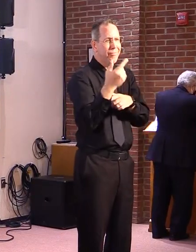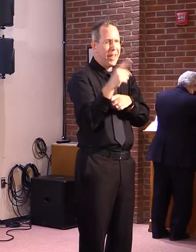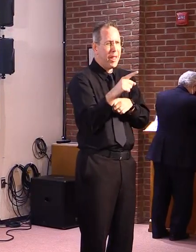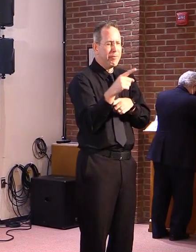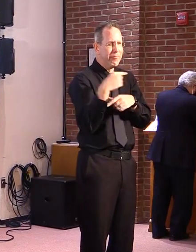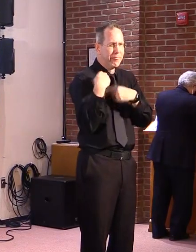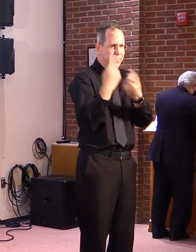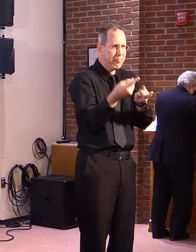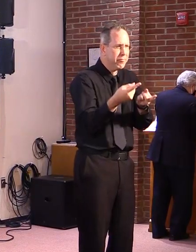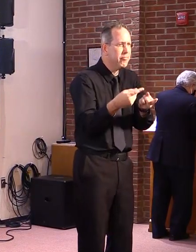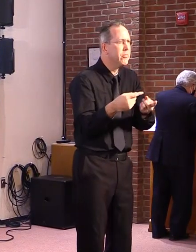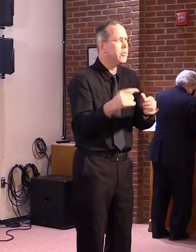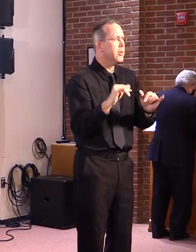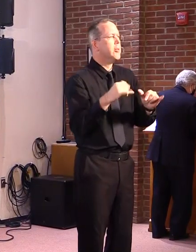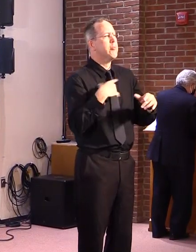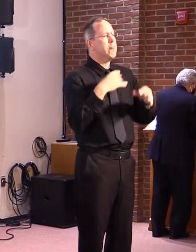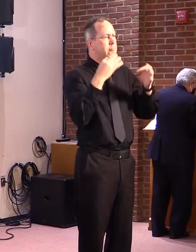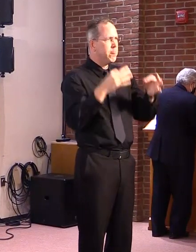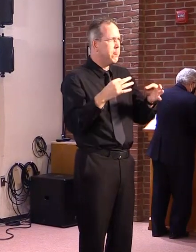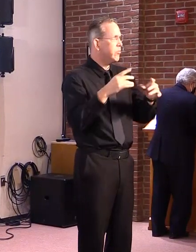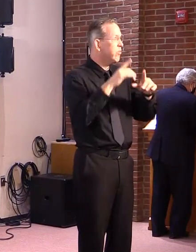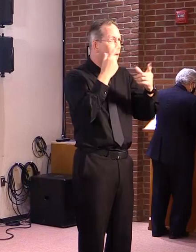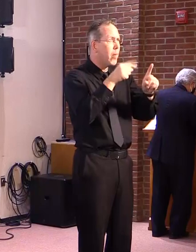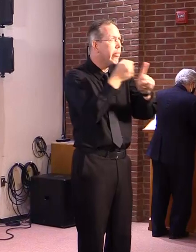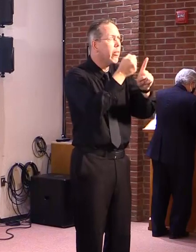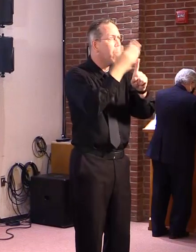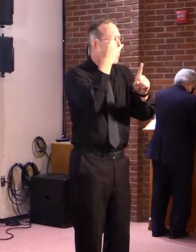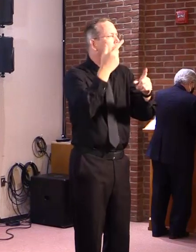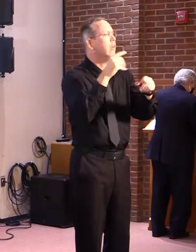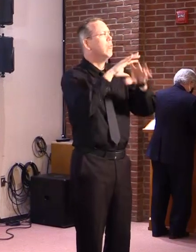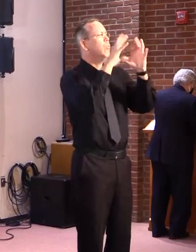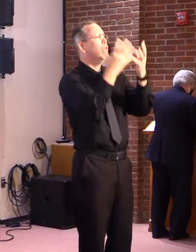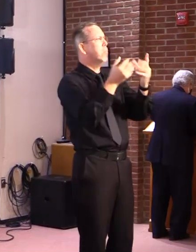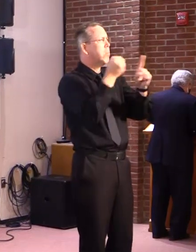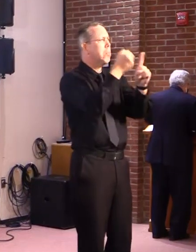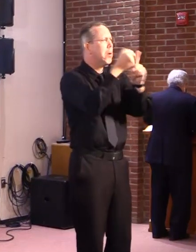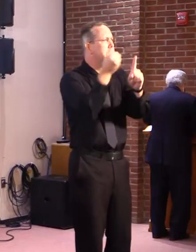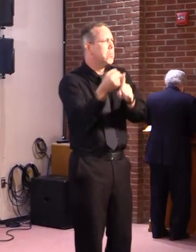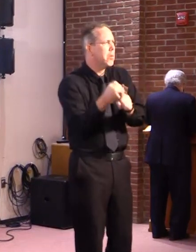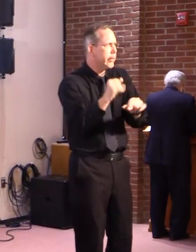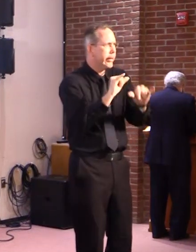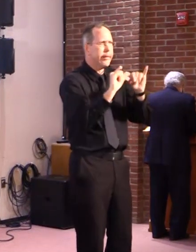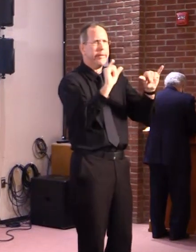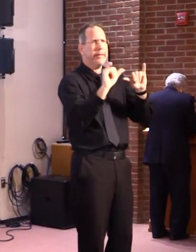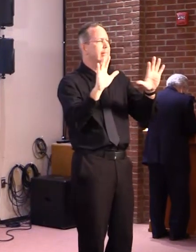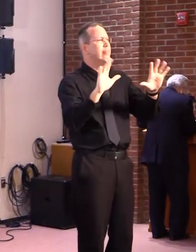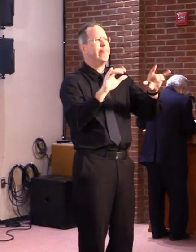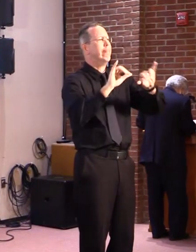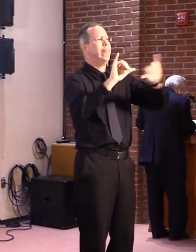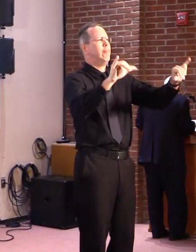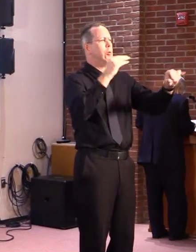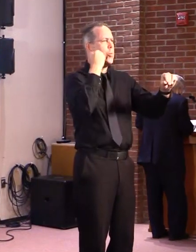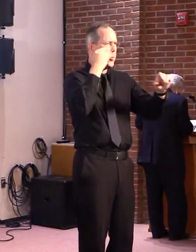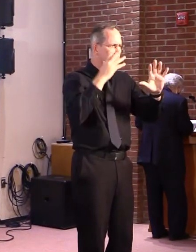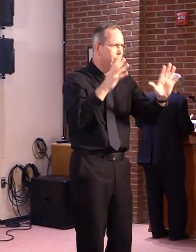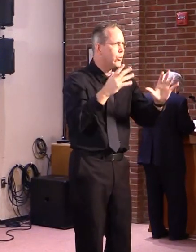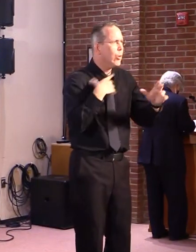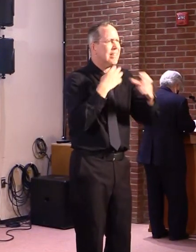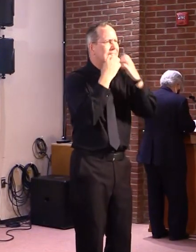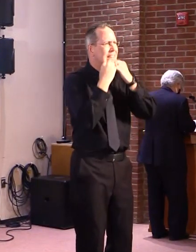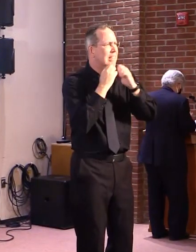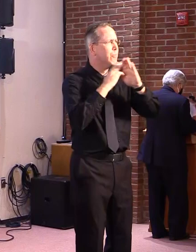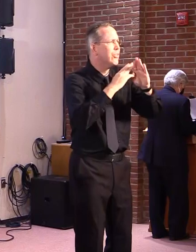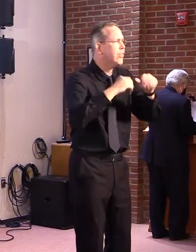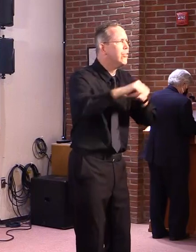week, and took several steps to help control the spread of the virus, protect our most vulnerable, and keep our healthcare system from